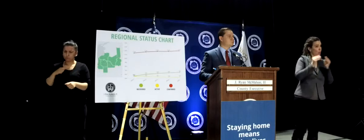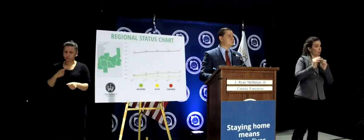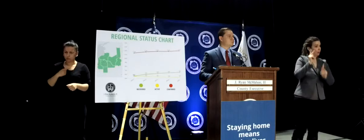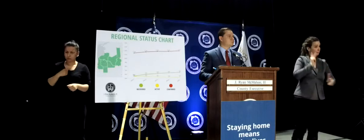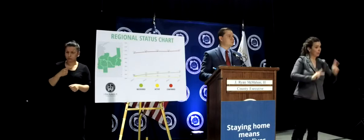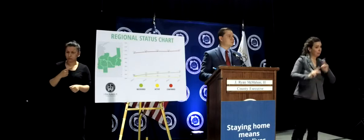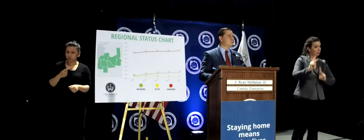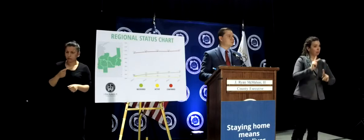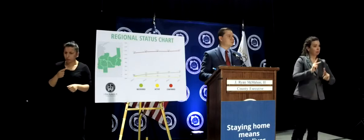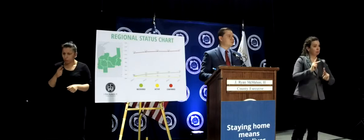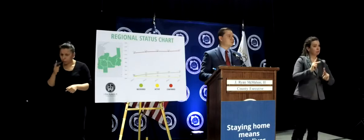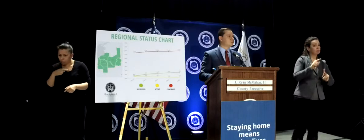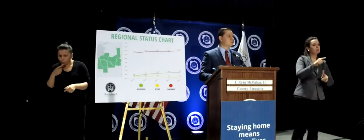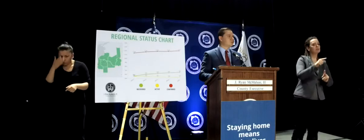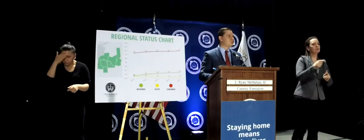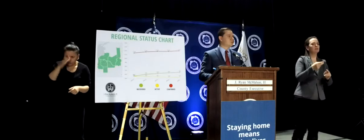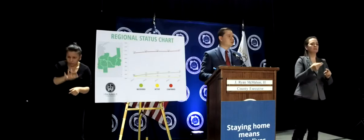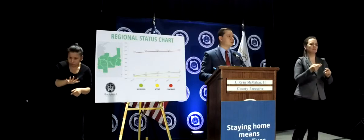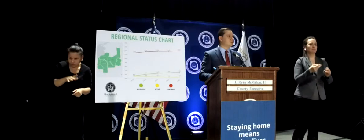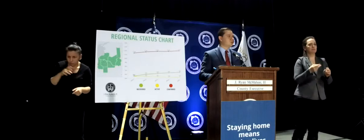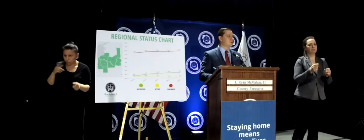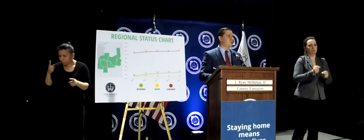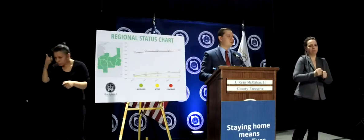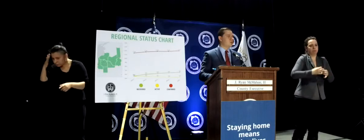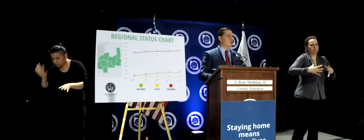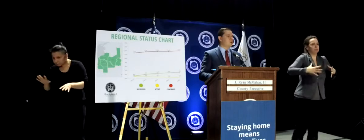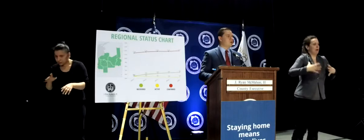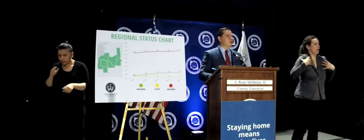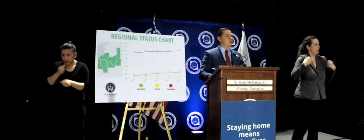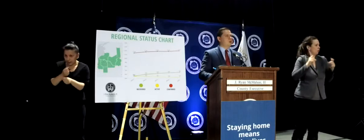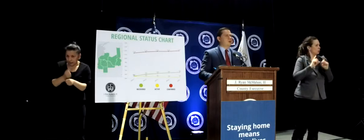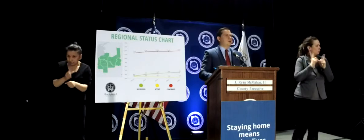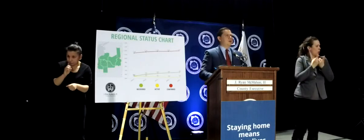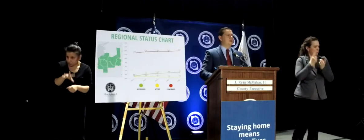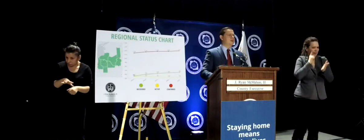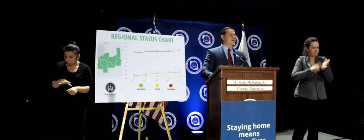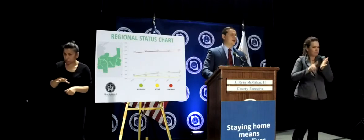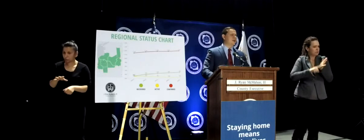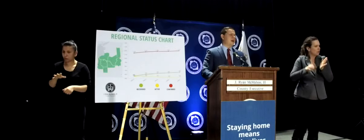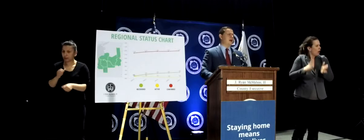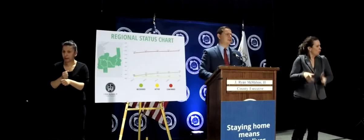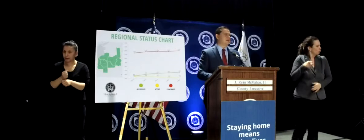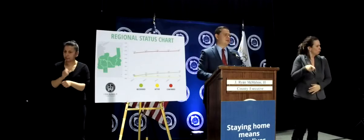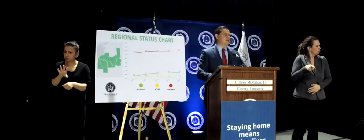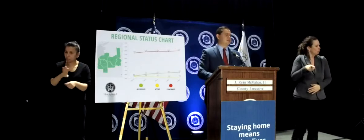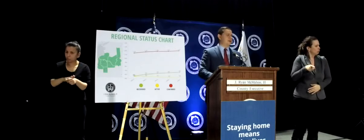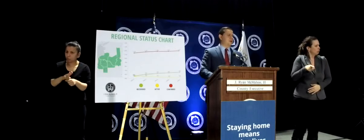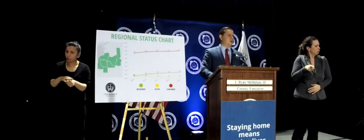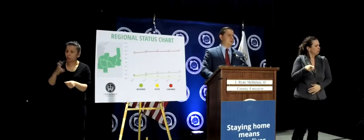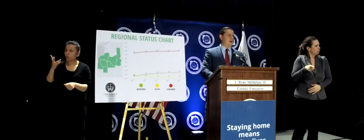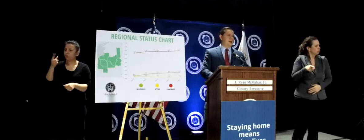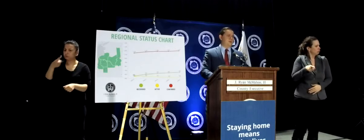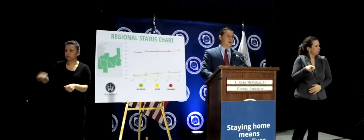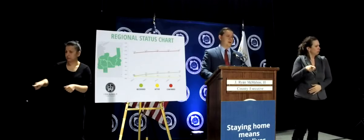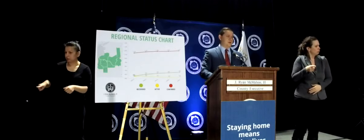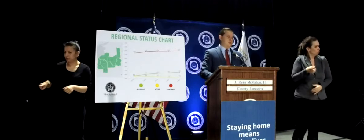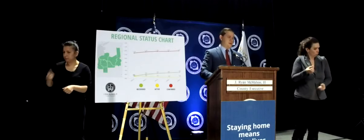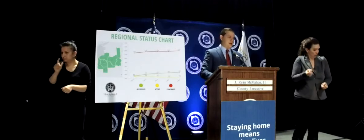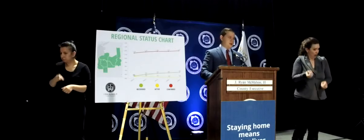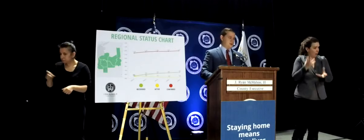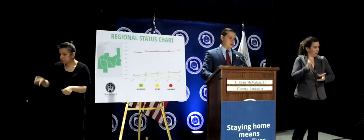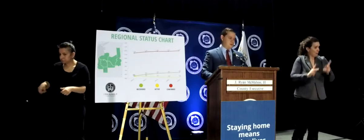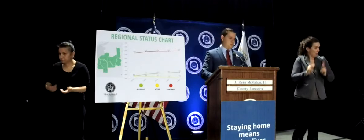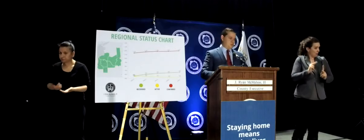just any better projection on how many people you need doing that? Yeah, Dr. Gupta and I were talking